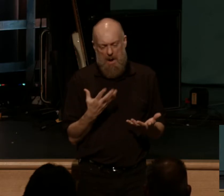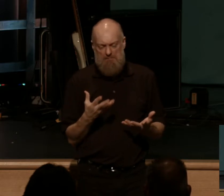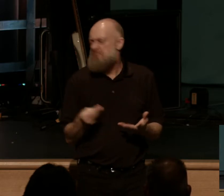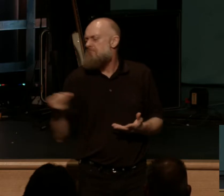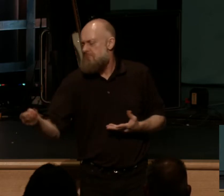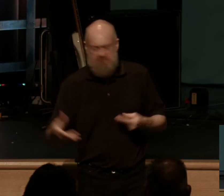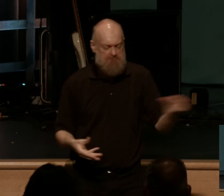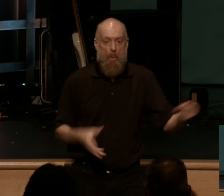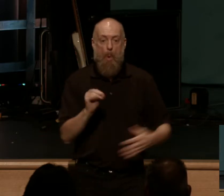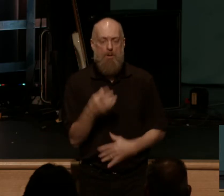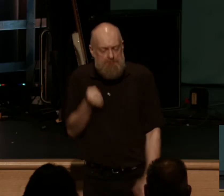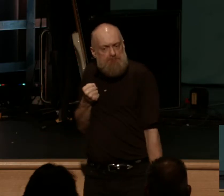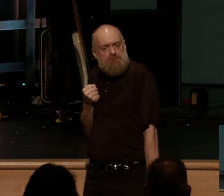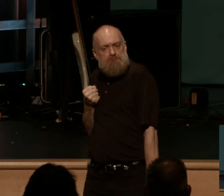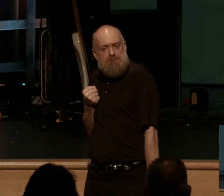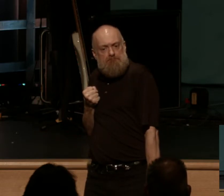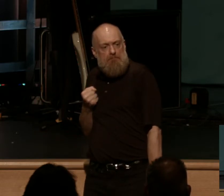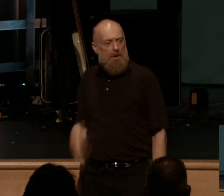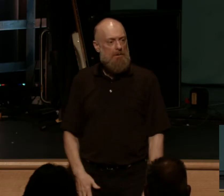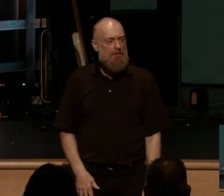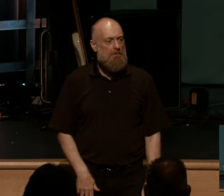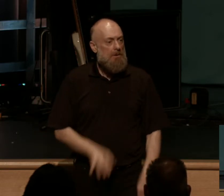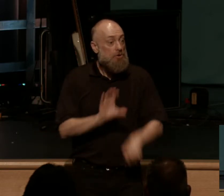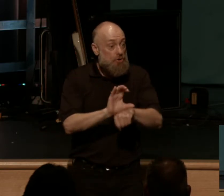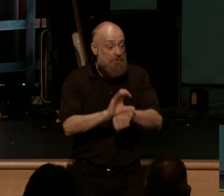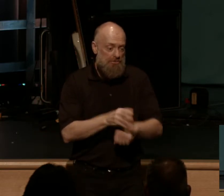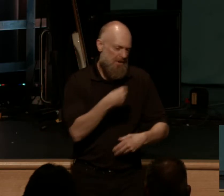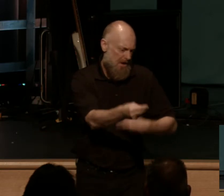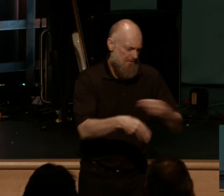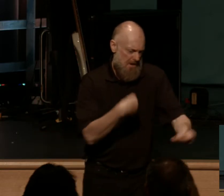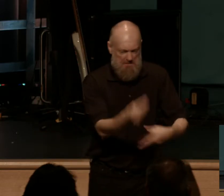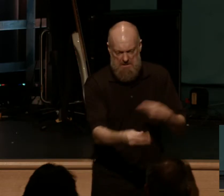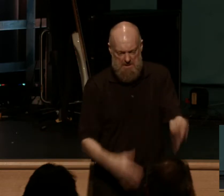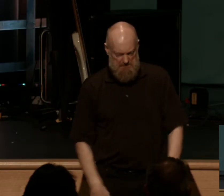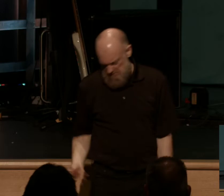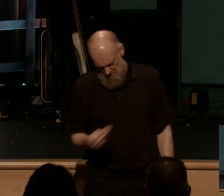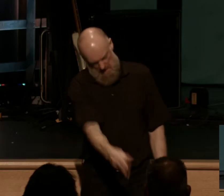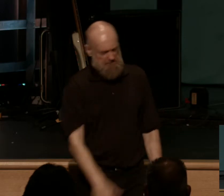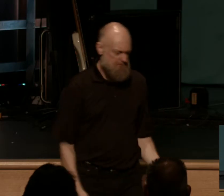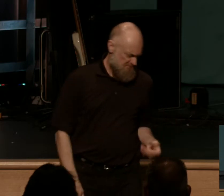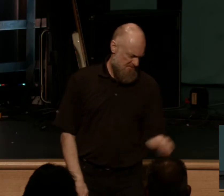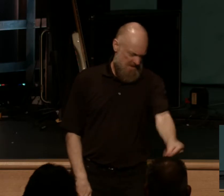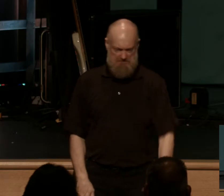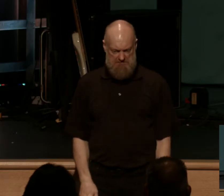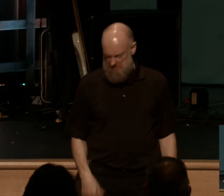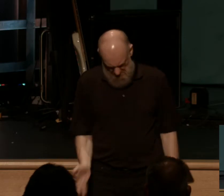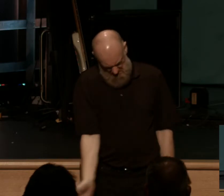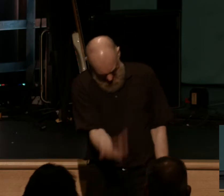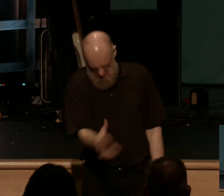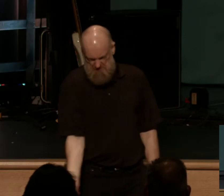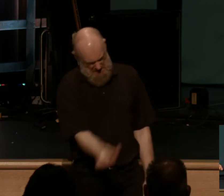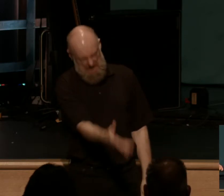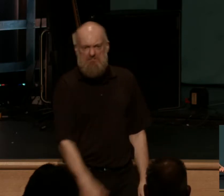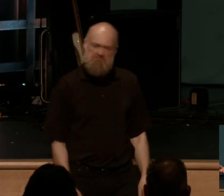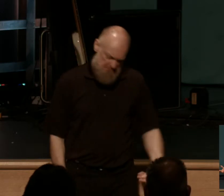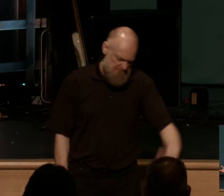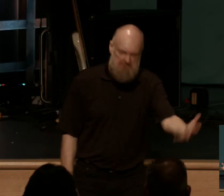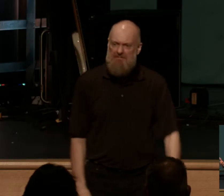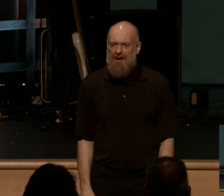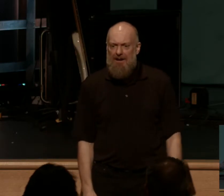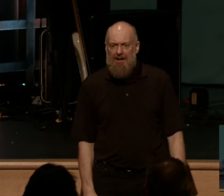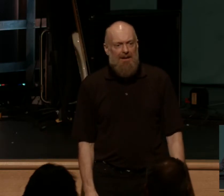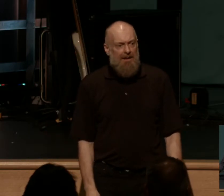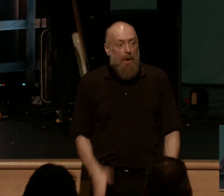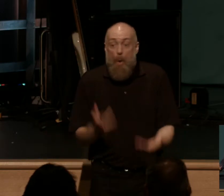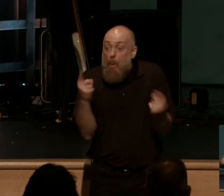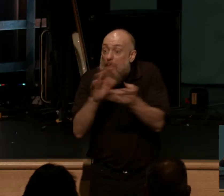tightly? Lightly or tightly? The early church was like, here. They were so filled with joy in it too. They're like, yeah, I want to help. It's just awesome. When the